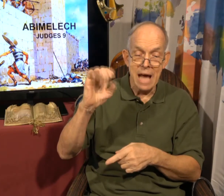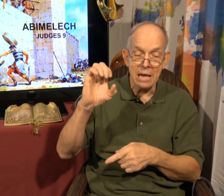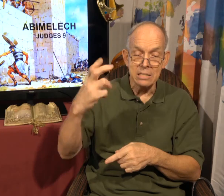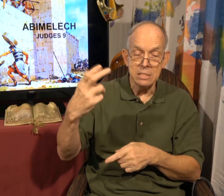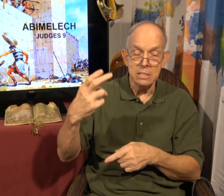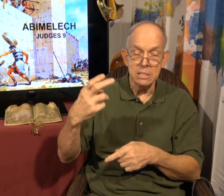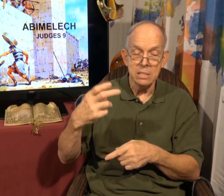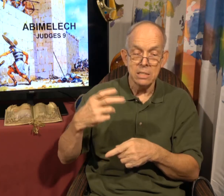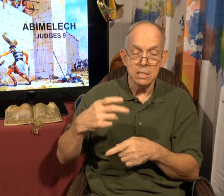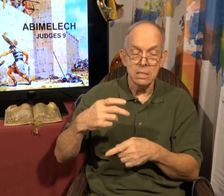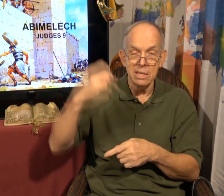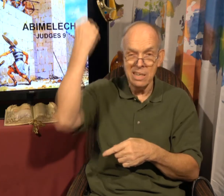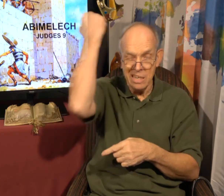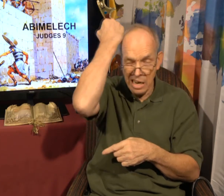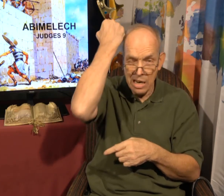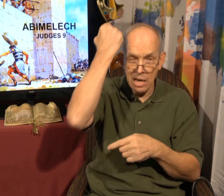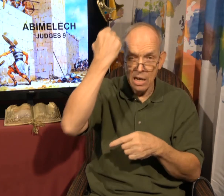Up the tower to